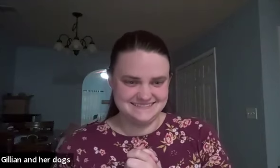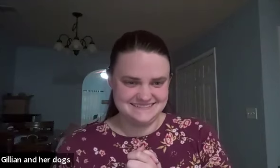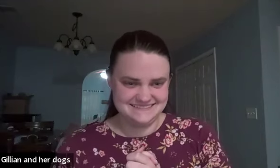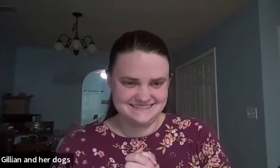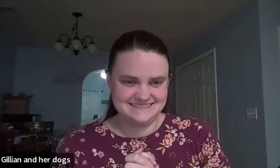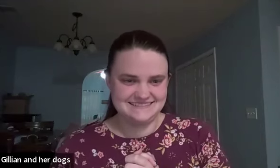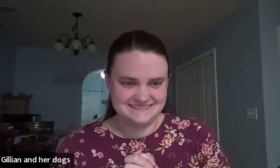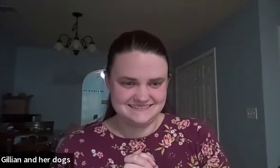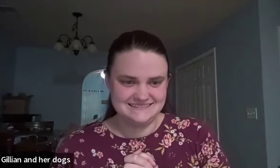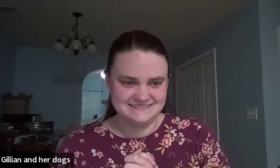Mm-hmm.